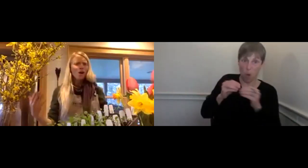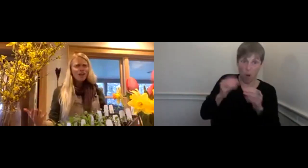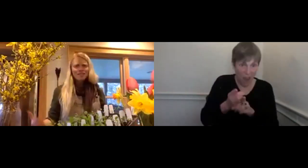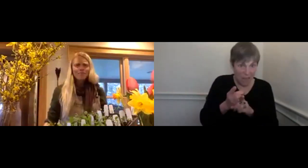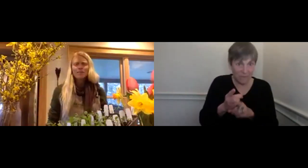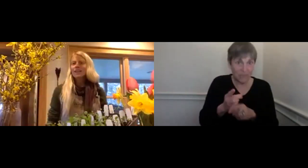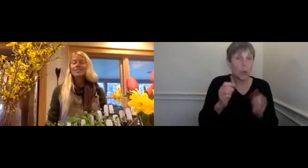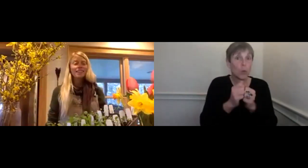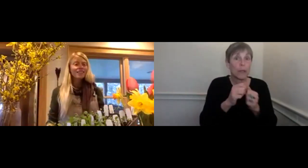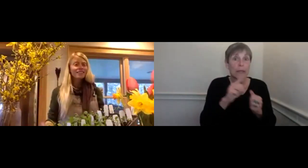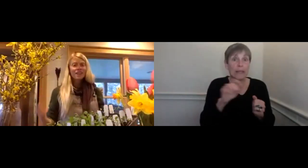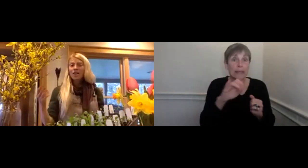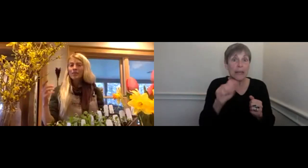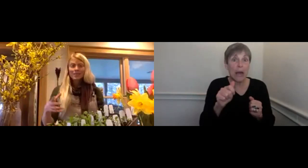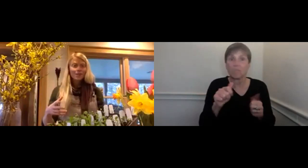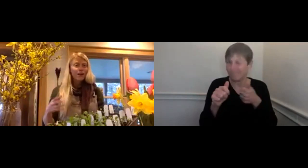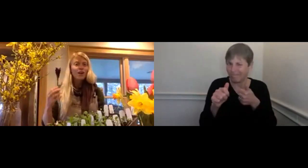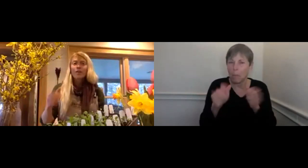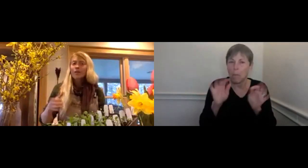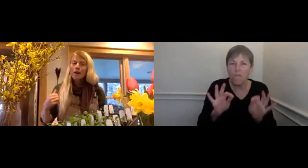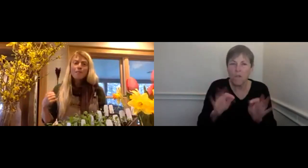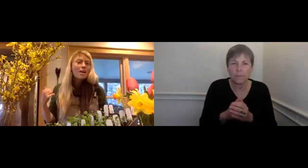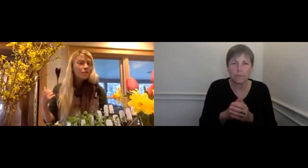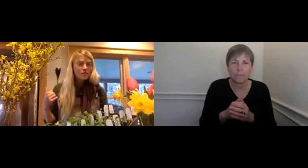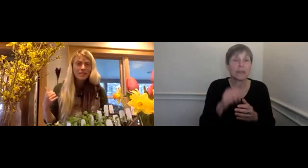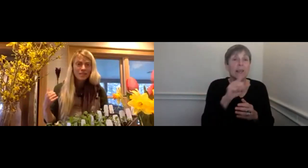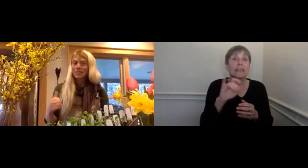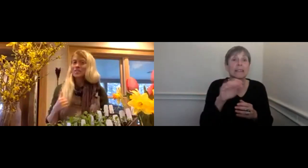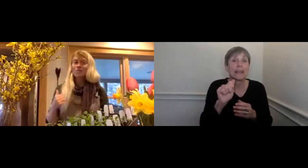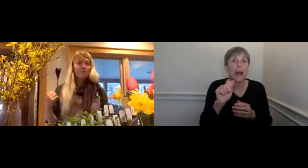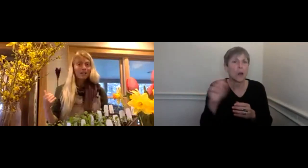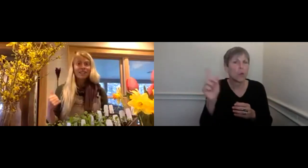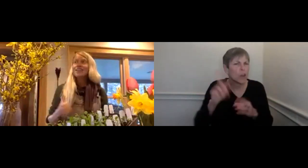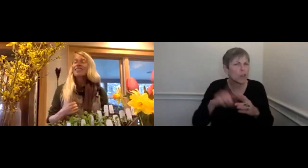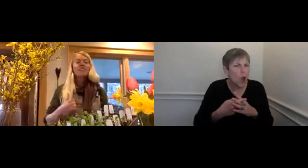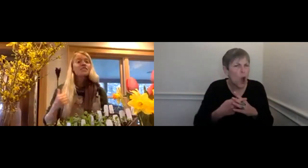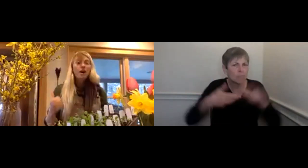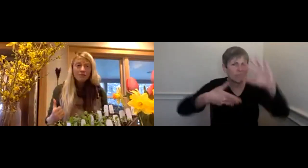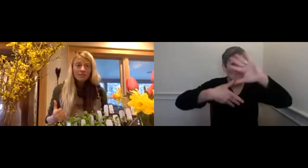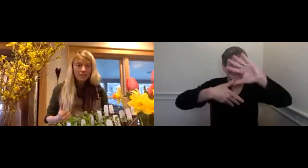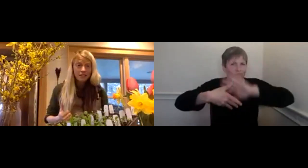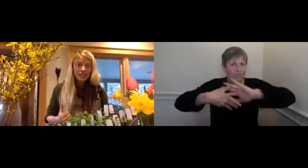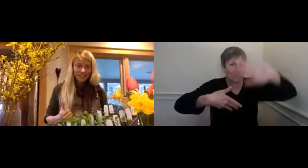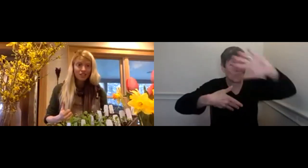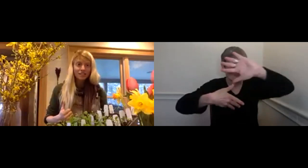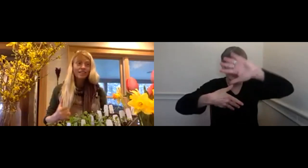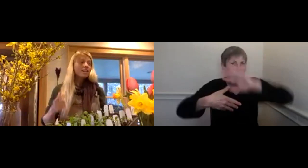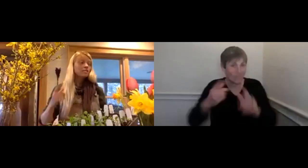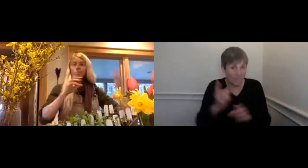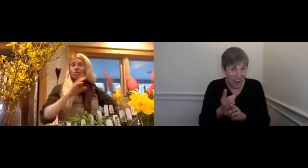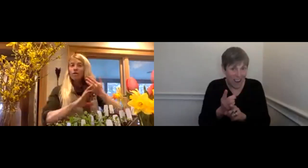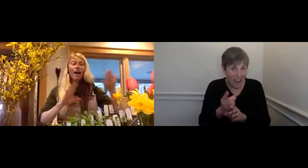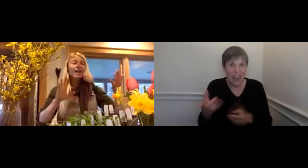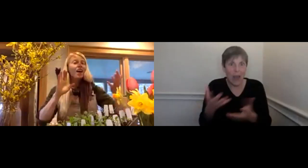that's awesome, because zinnias, let's talk, they're from the Central America. They love xeric conditions.